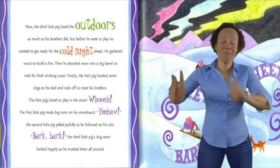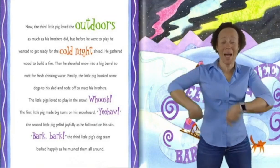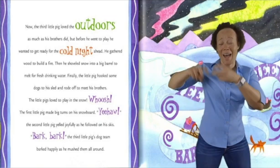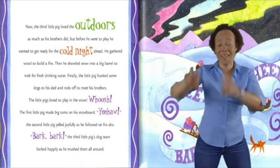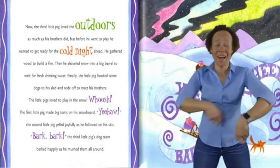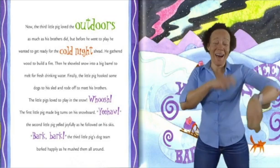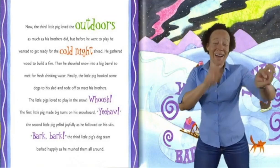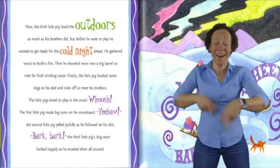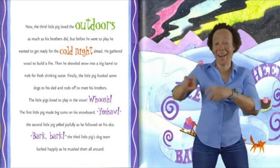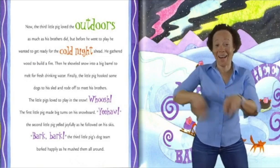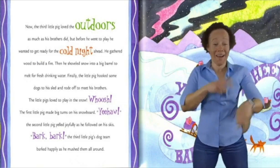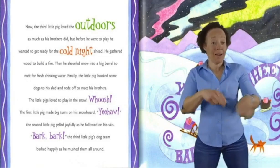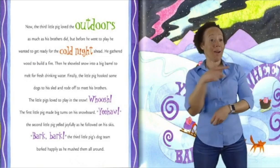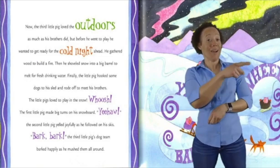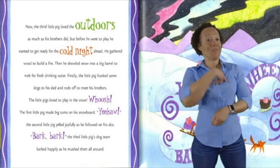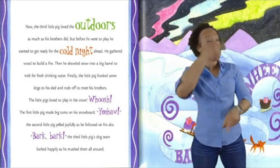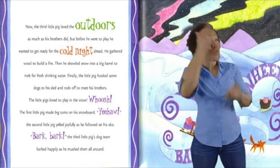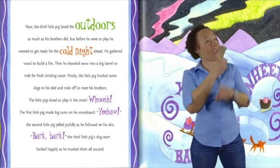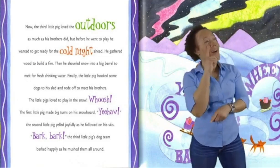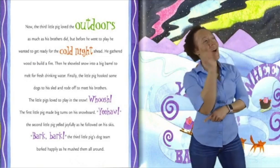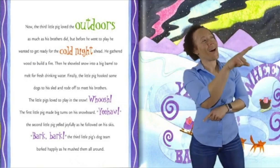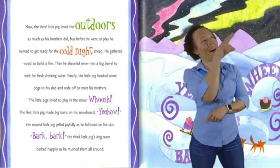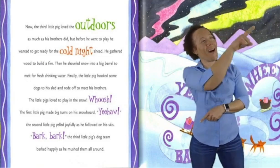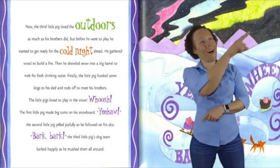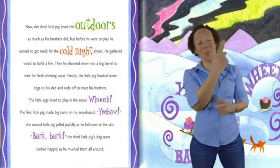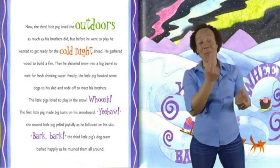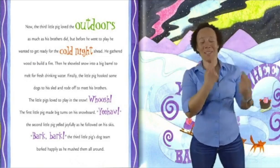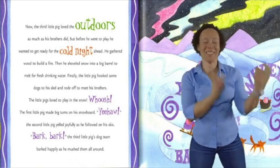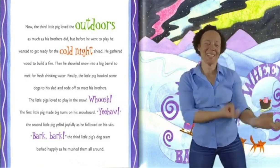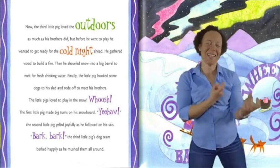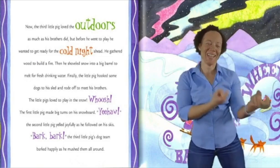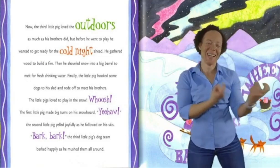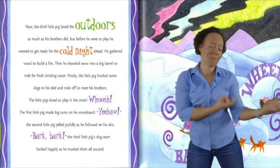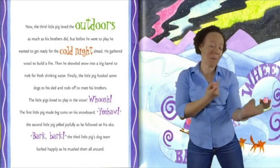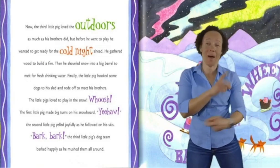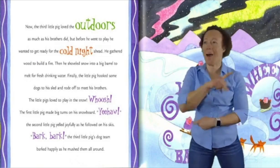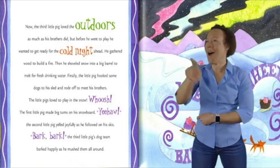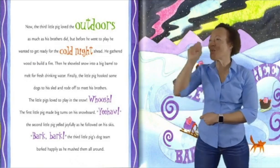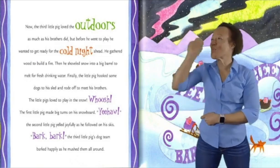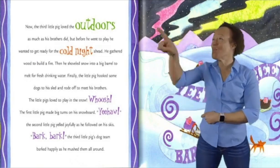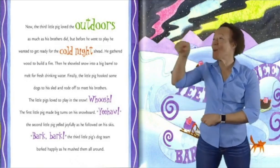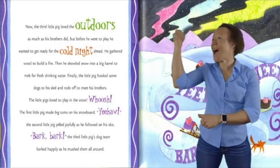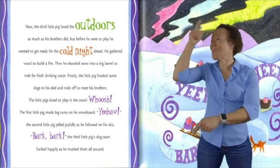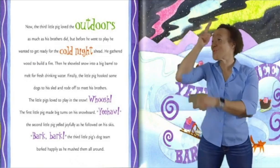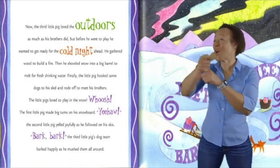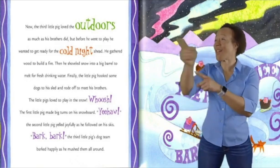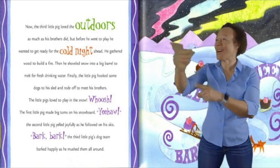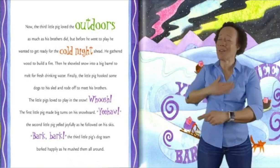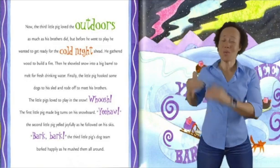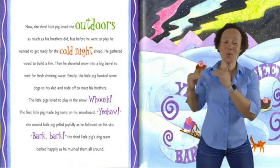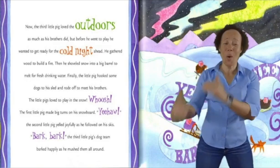snowboard. Yee-haw! The second little pig yelled joyfully as he followed on his